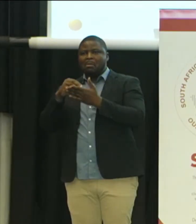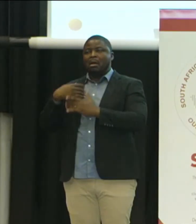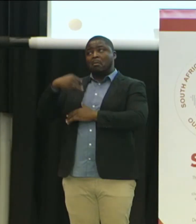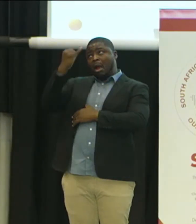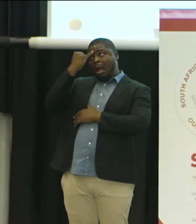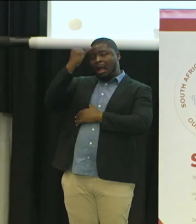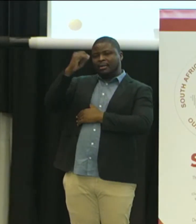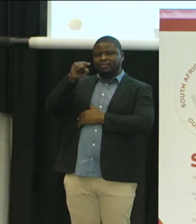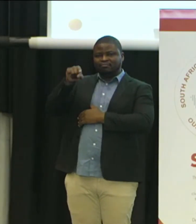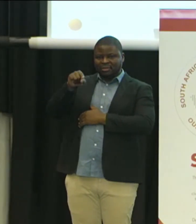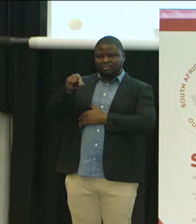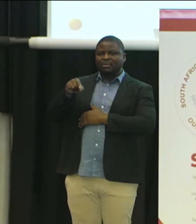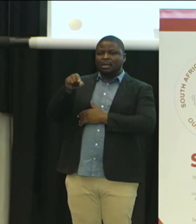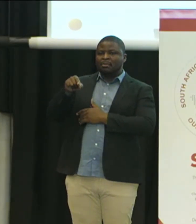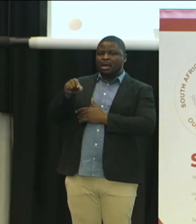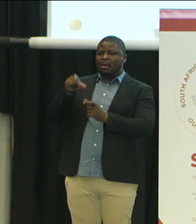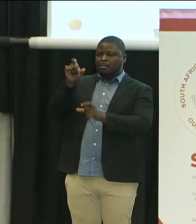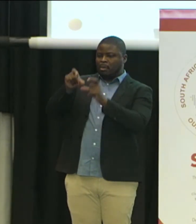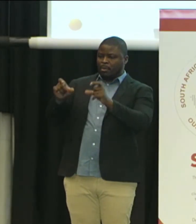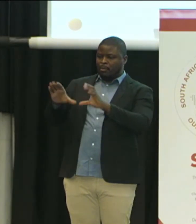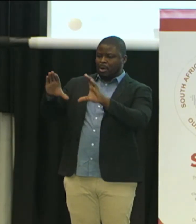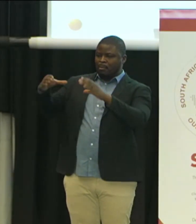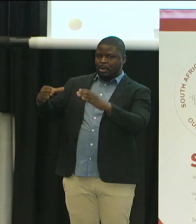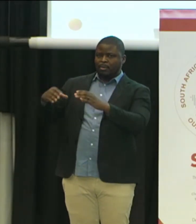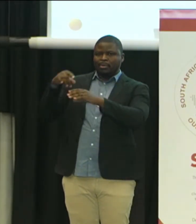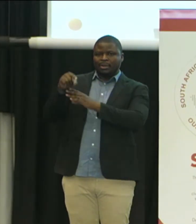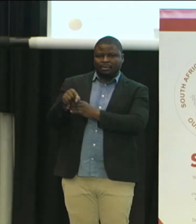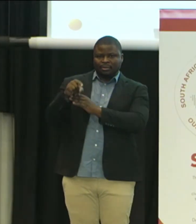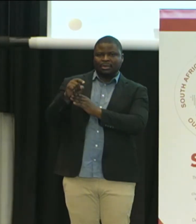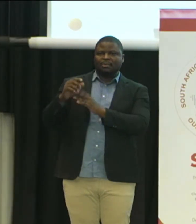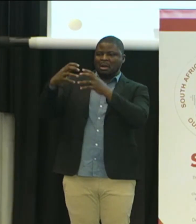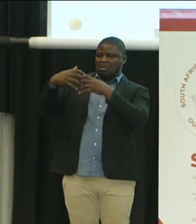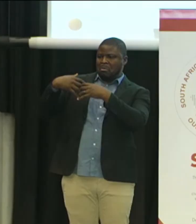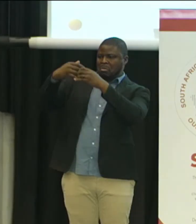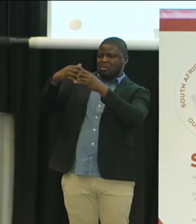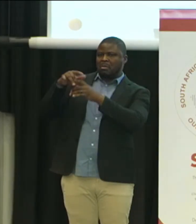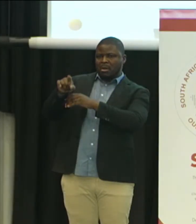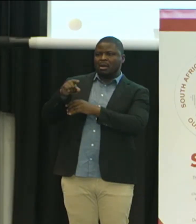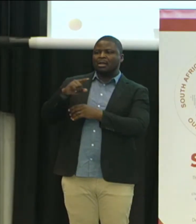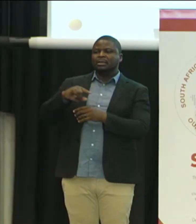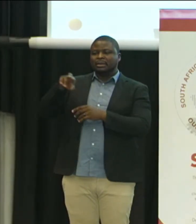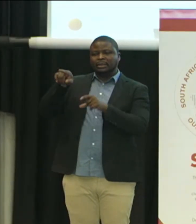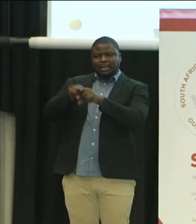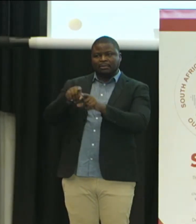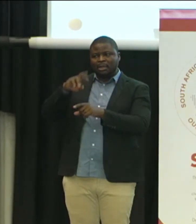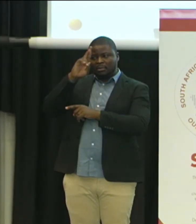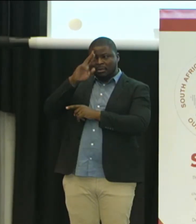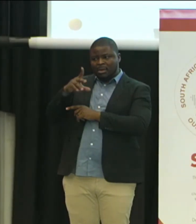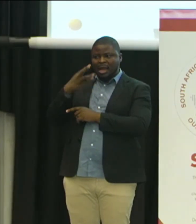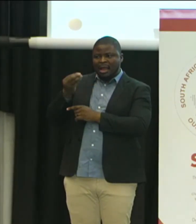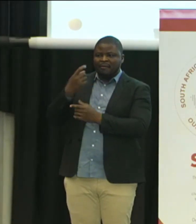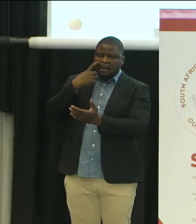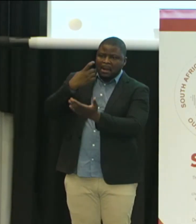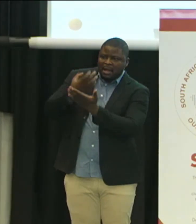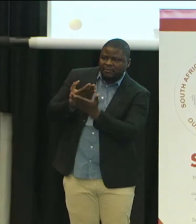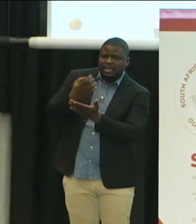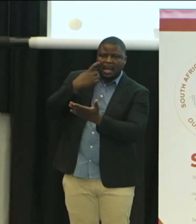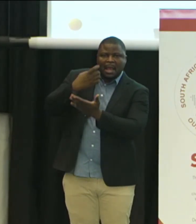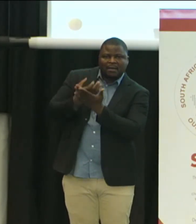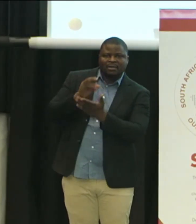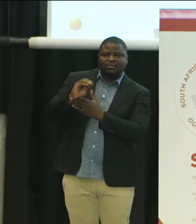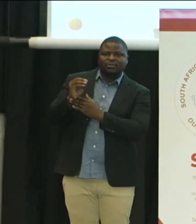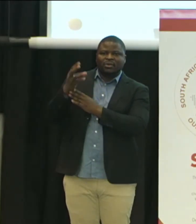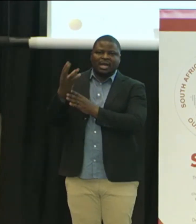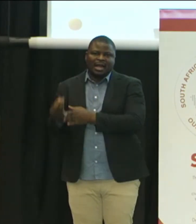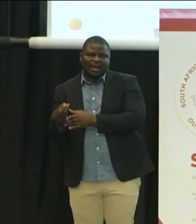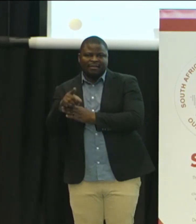key population programming that is evidence-informed. So everyone was talking about evidence-informed